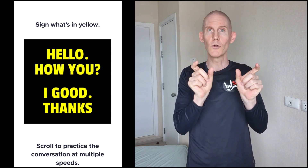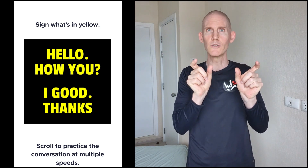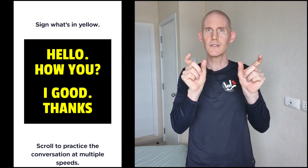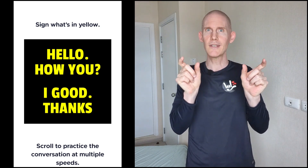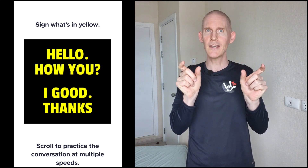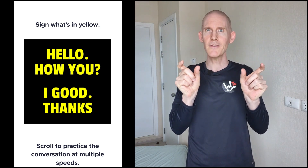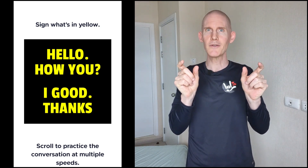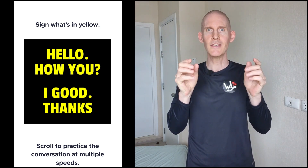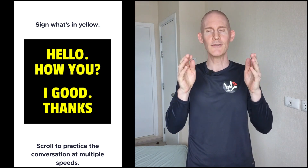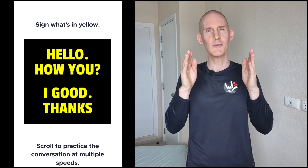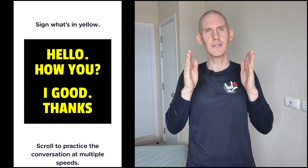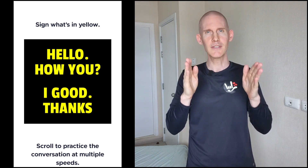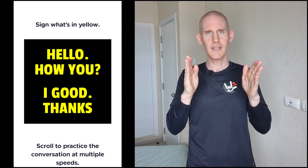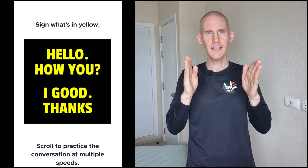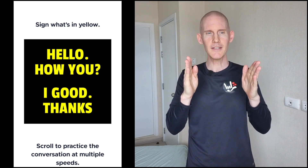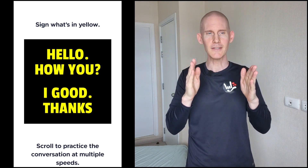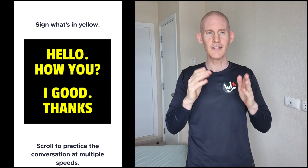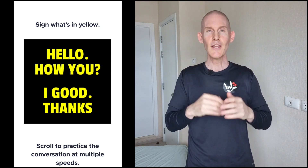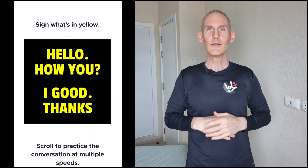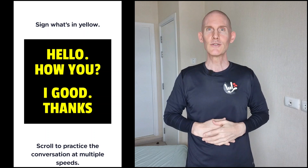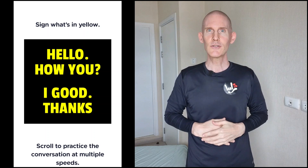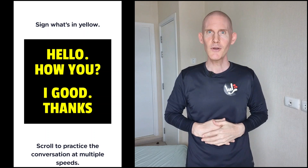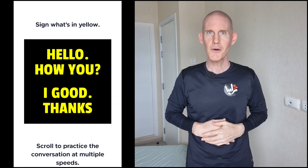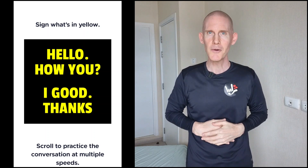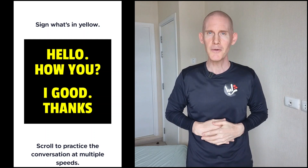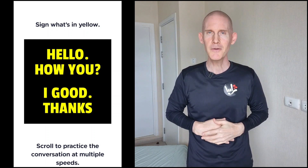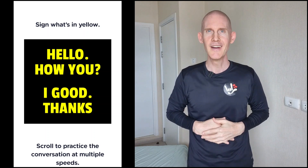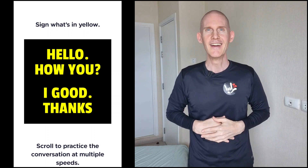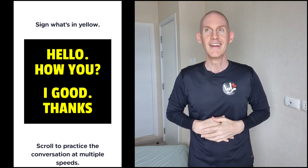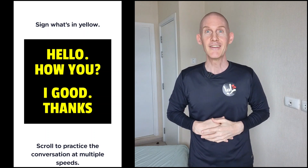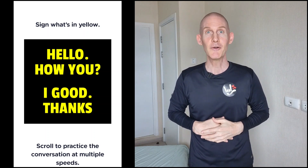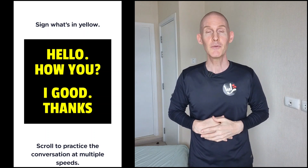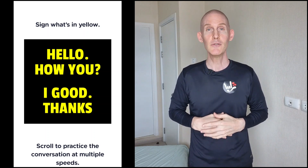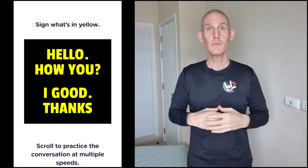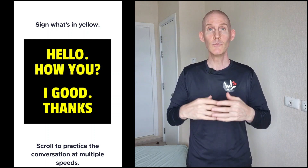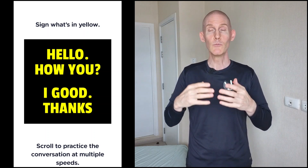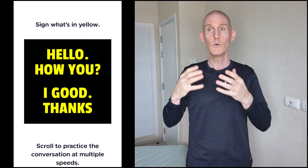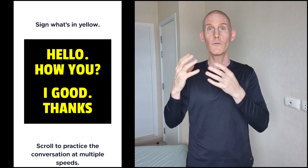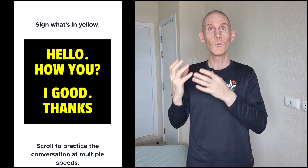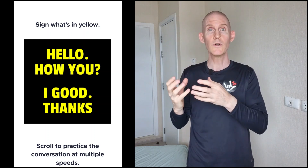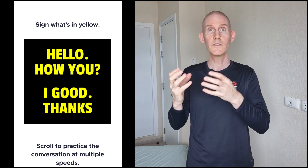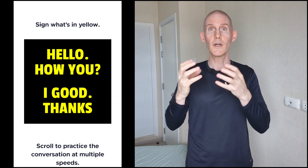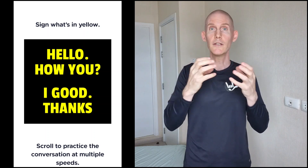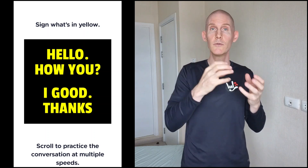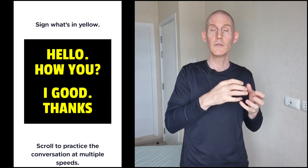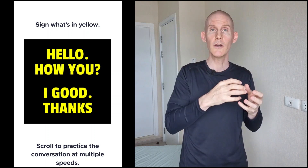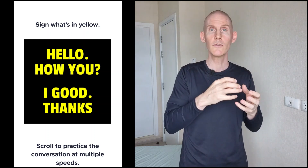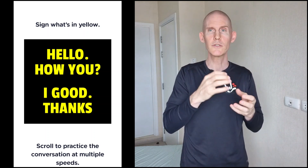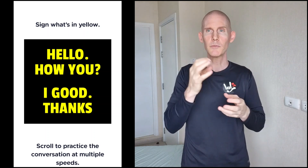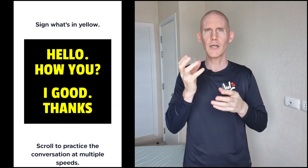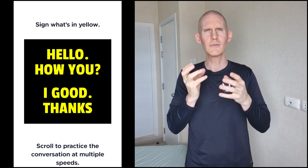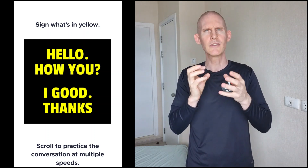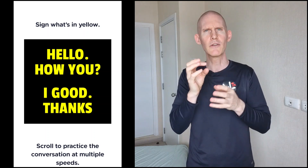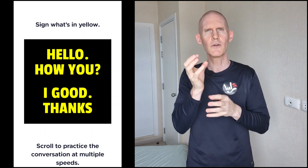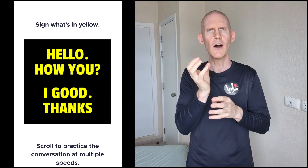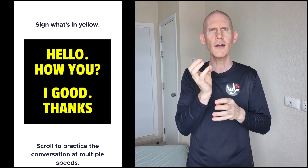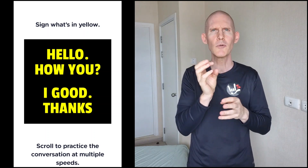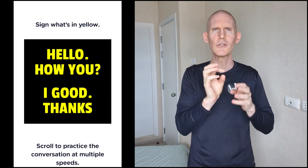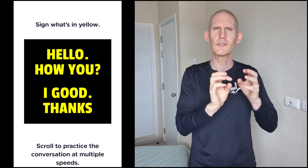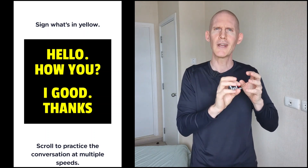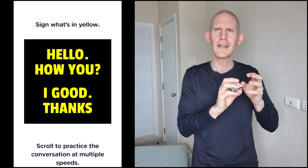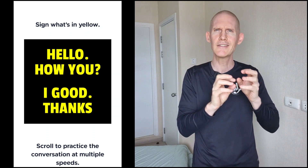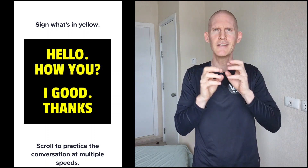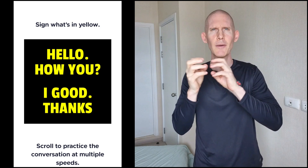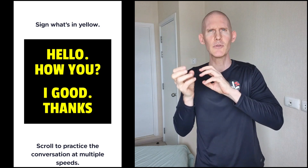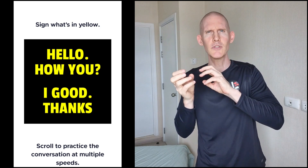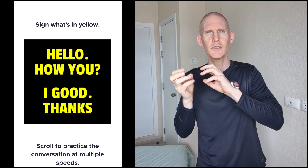put the words together into a sentence. So, you know, when you move from one sign to another, sometimes it's a little awkward